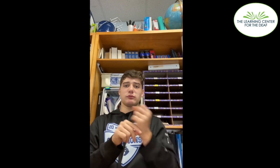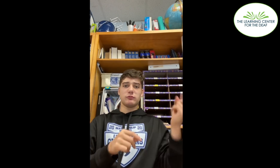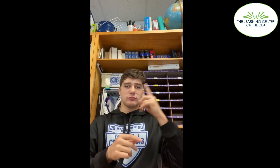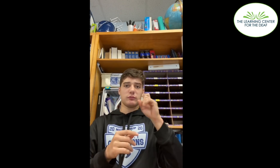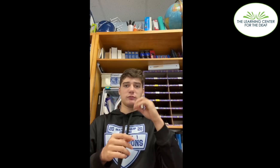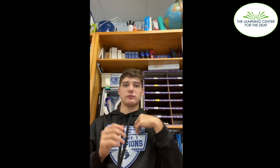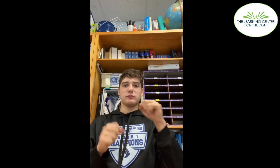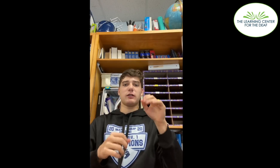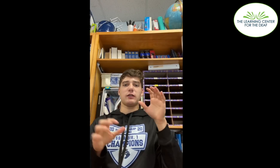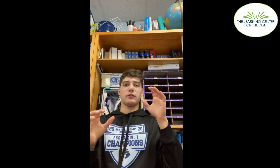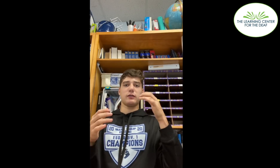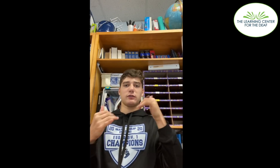even better at next year's competition.